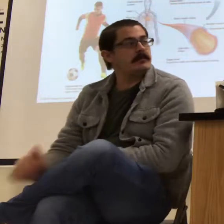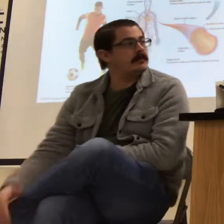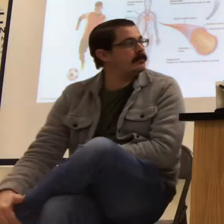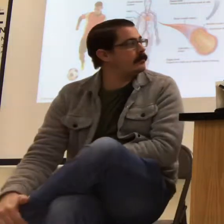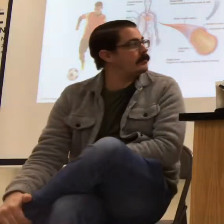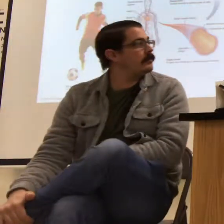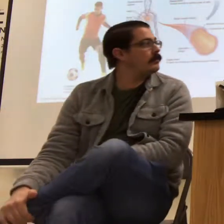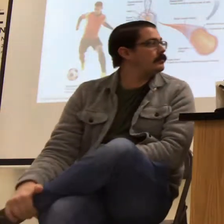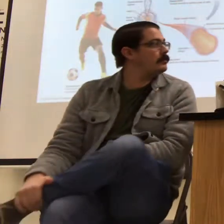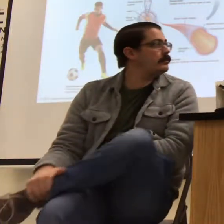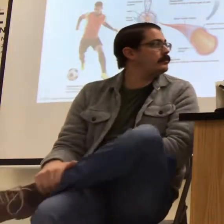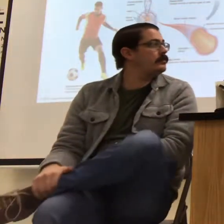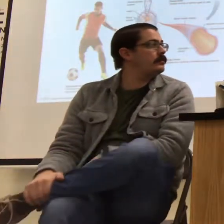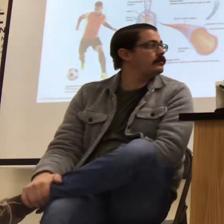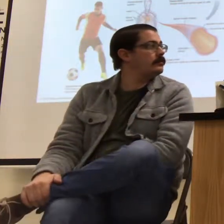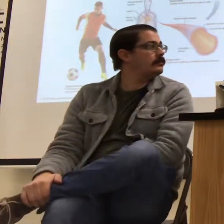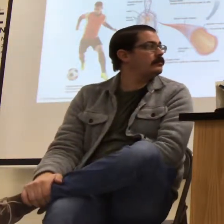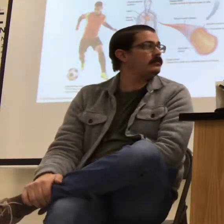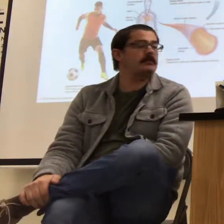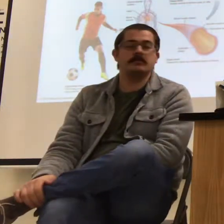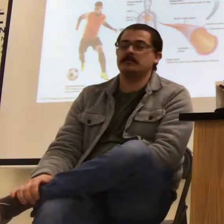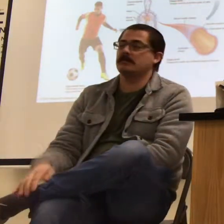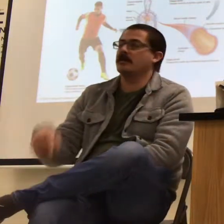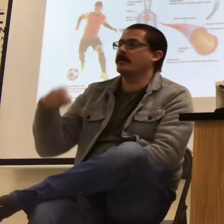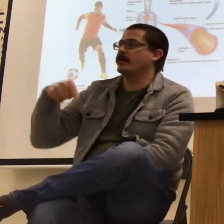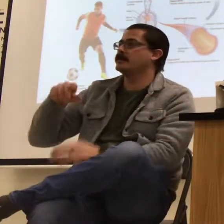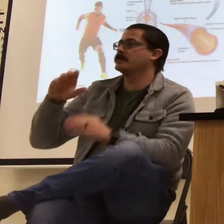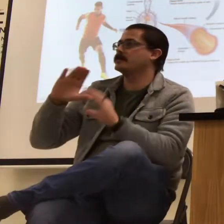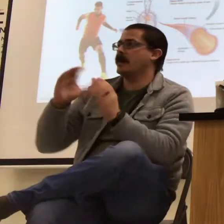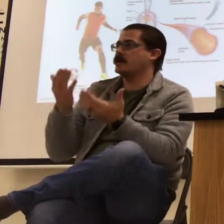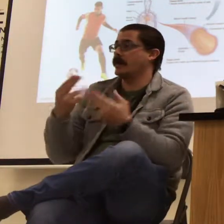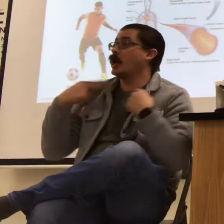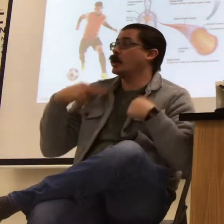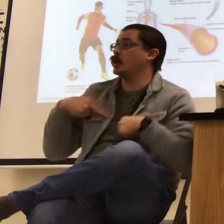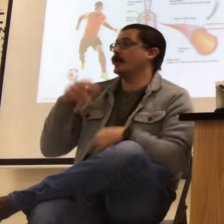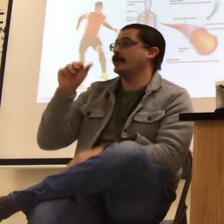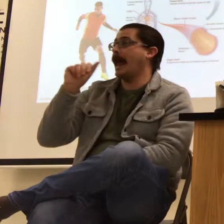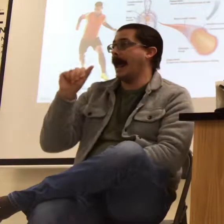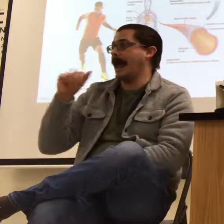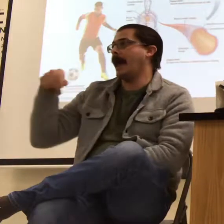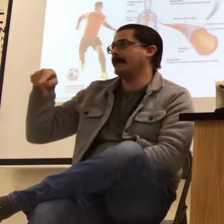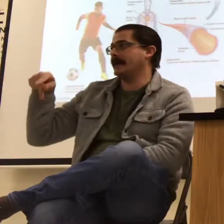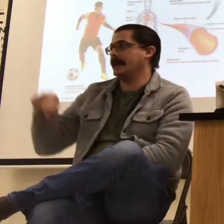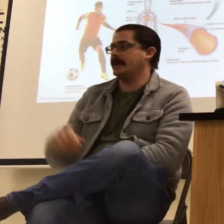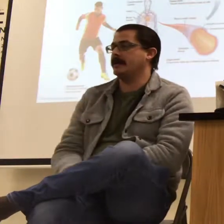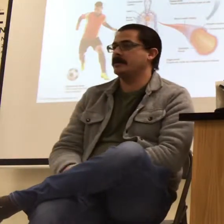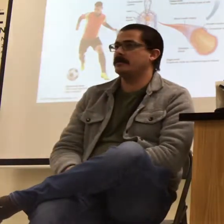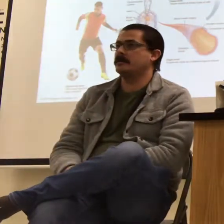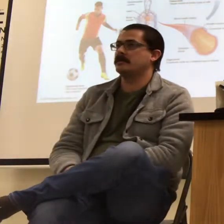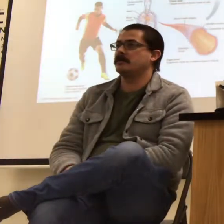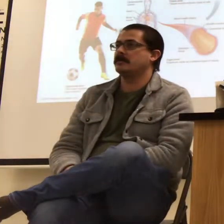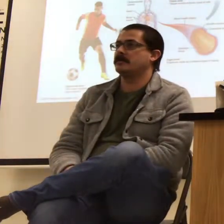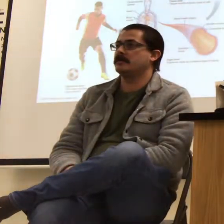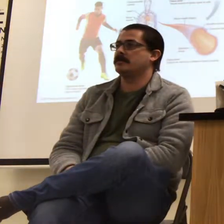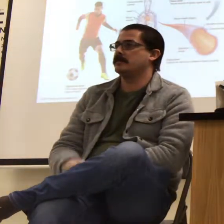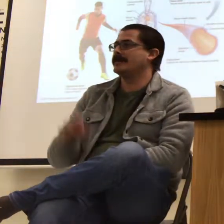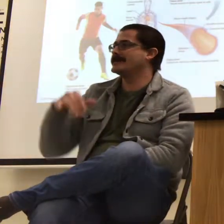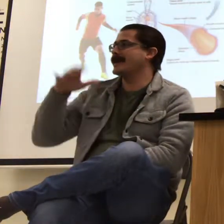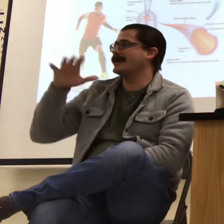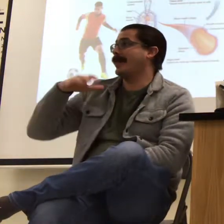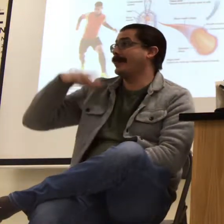And of course, this class is human A&P. So that's kind of, the guy playing